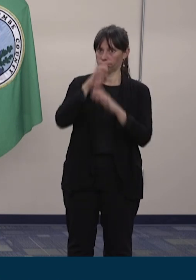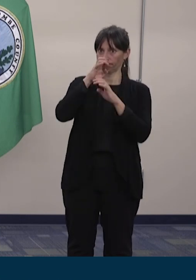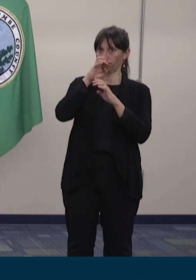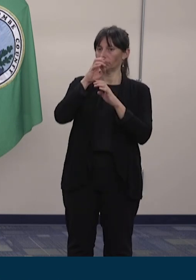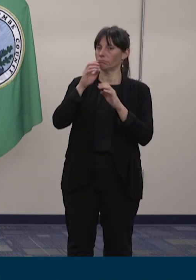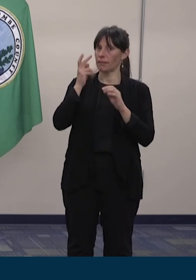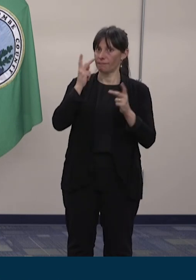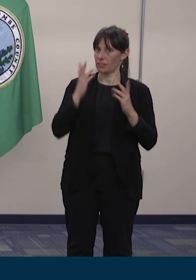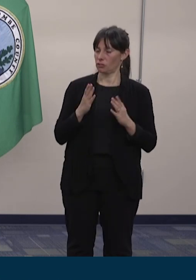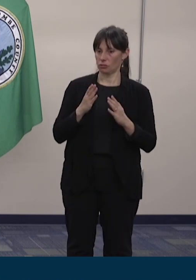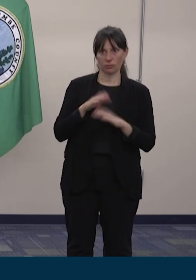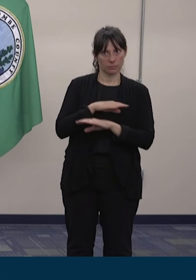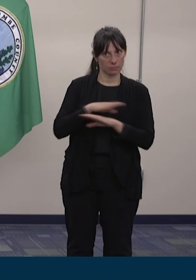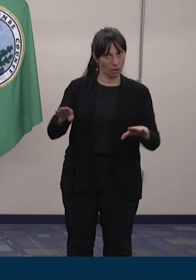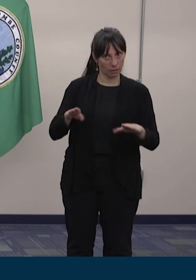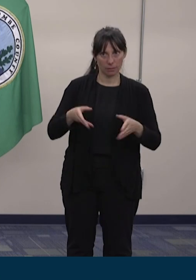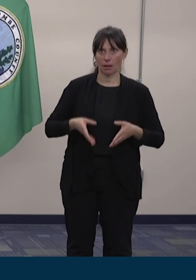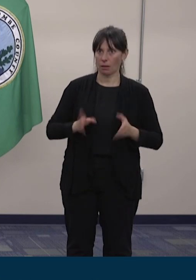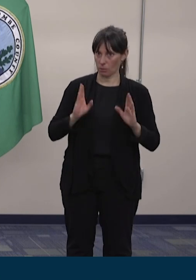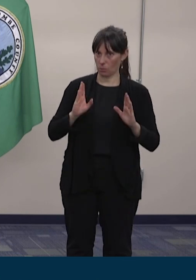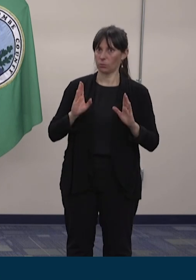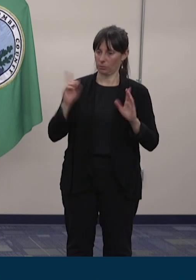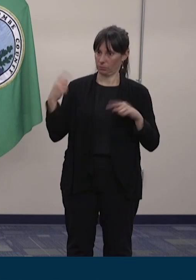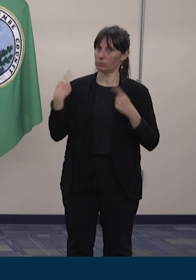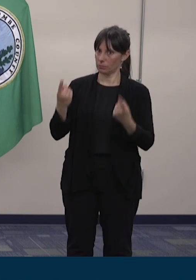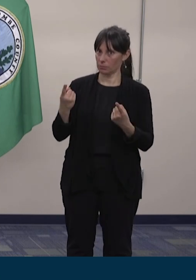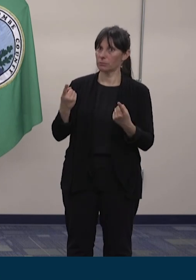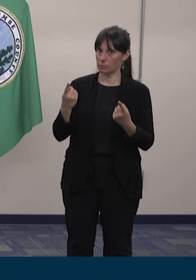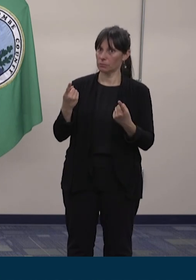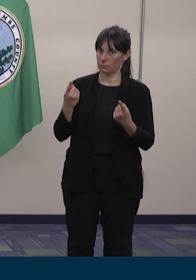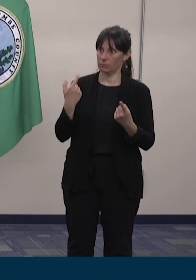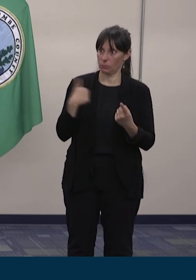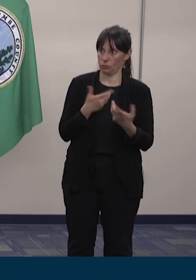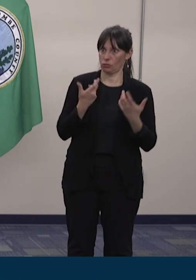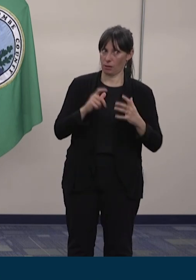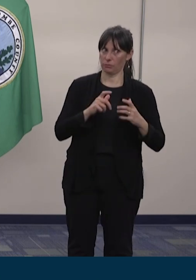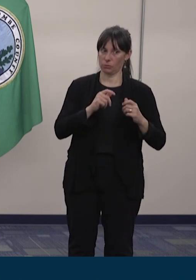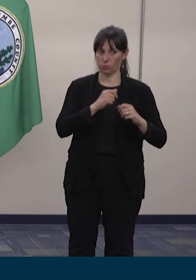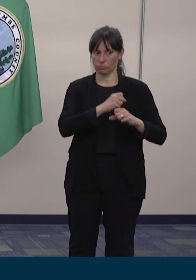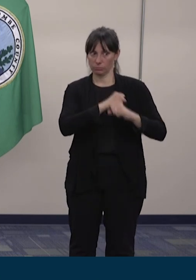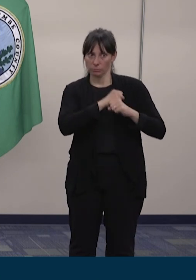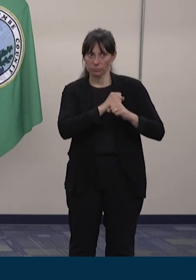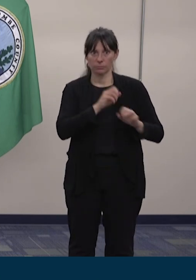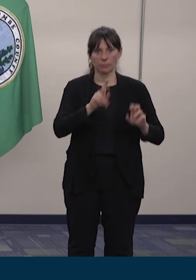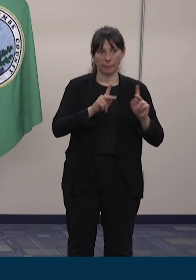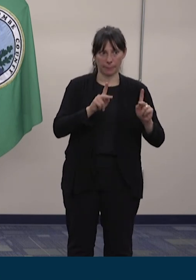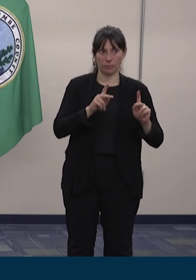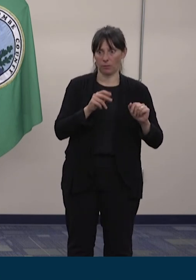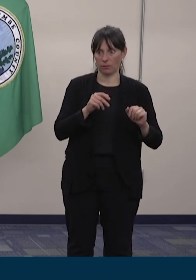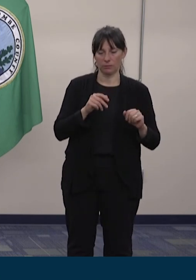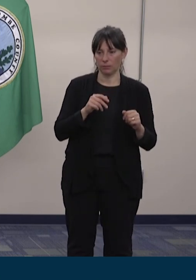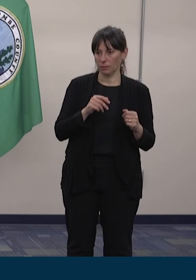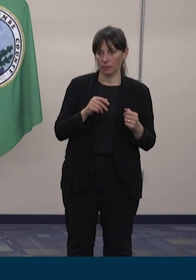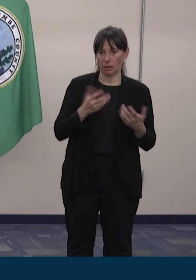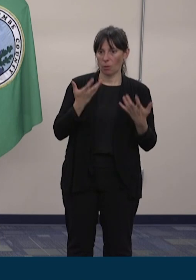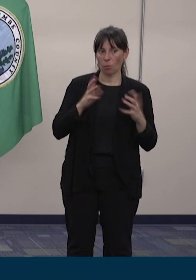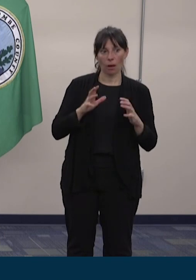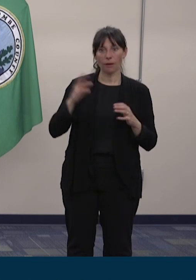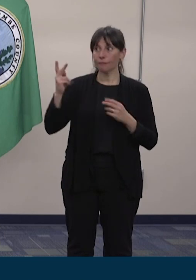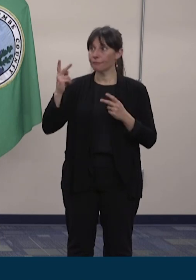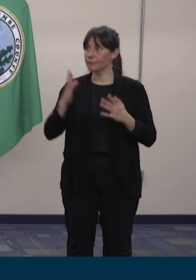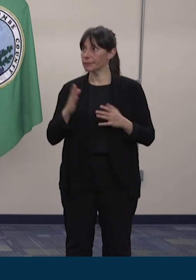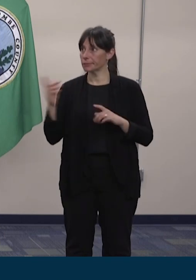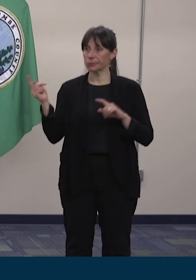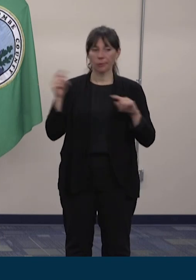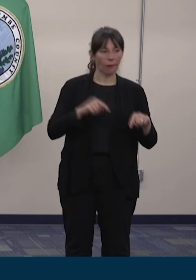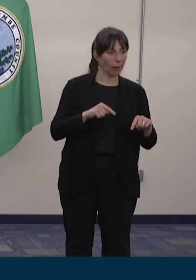los visitantes, being stewards of the pero community and not exposing siendo people to buenos miembros de la unnecessary comunidad risk,